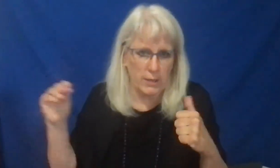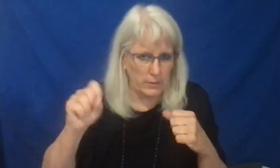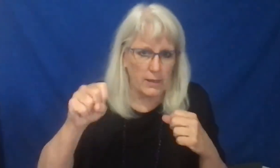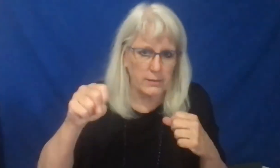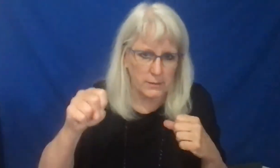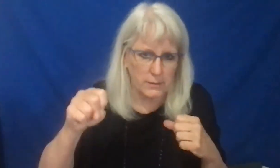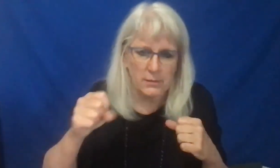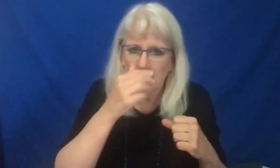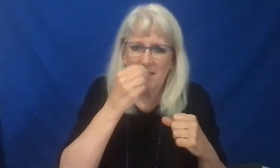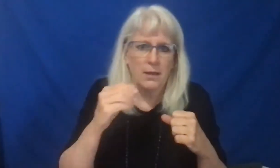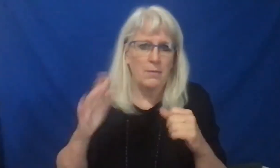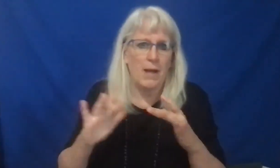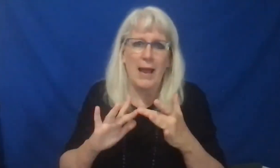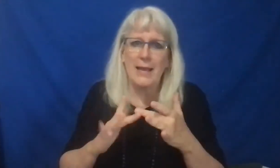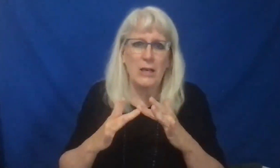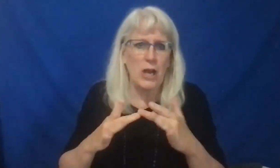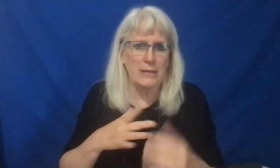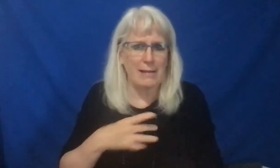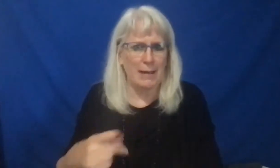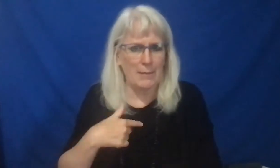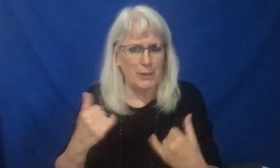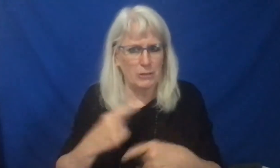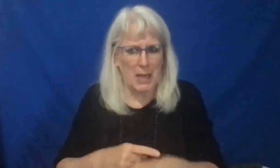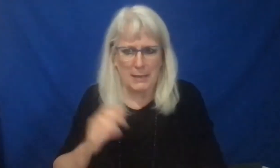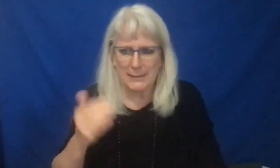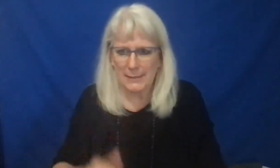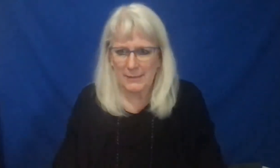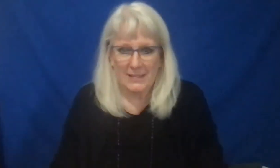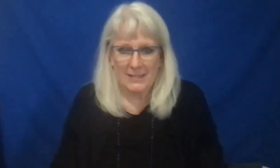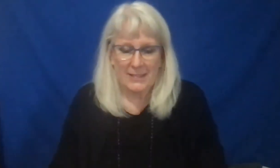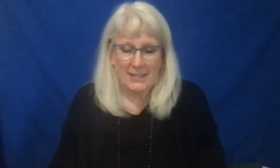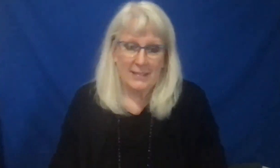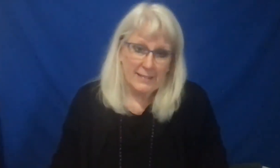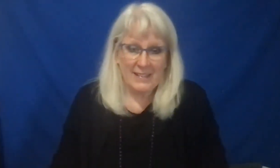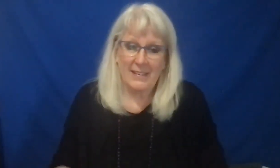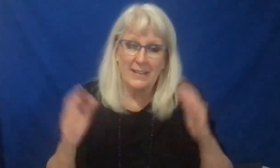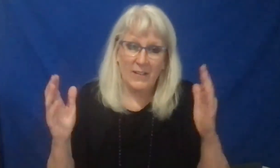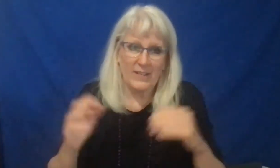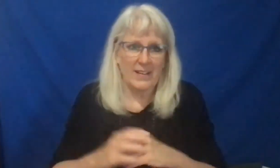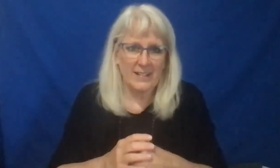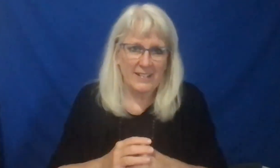Apparently my internet doesn't like me very much today. But that's all right. We'll try and get through this 5-minute spiel.